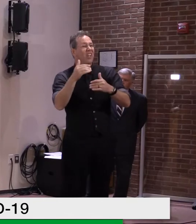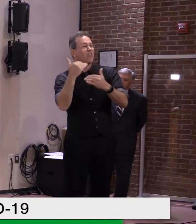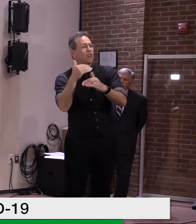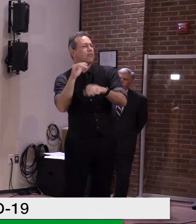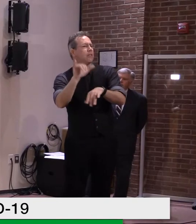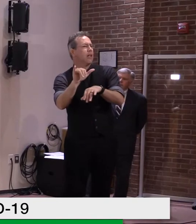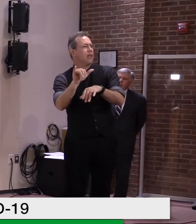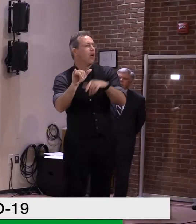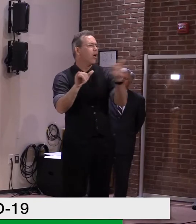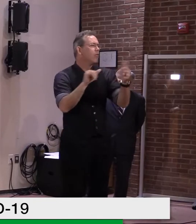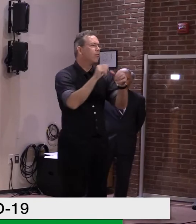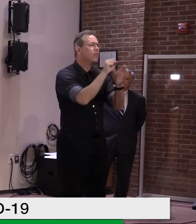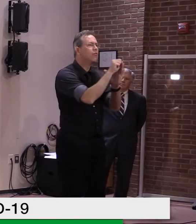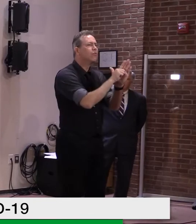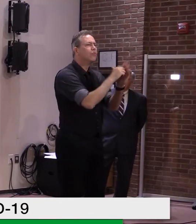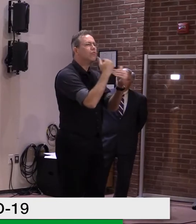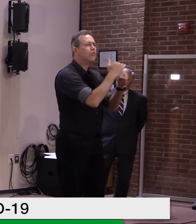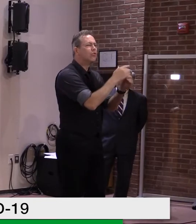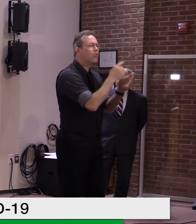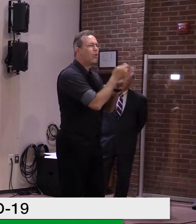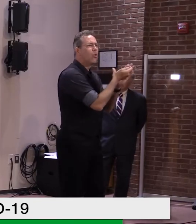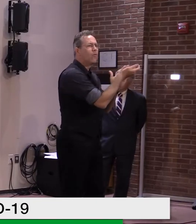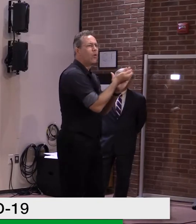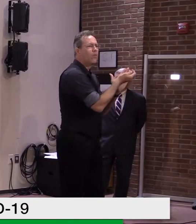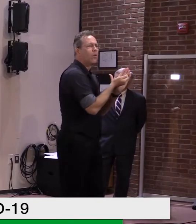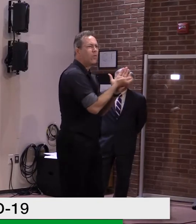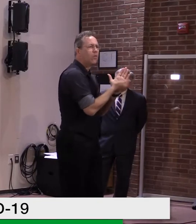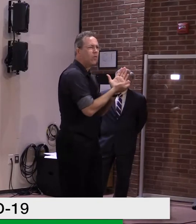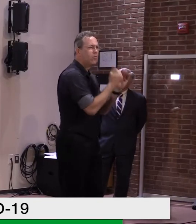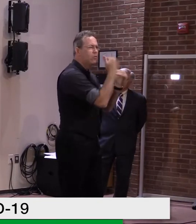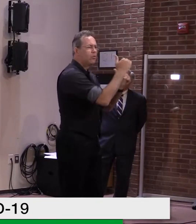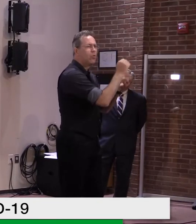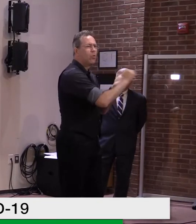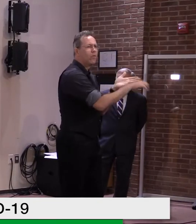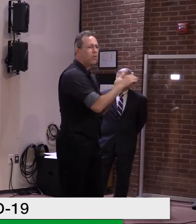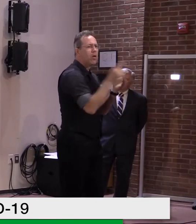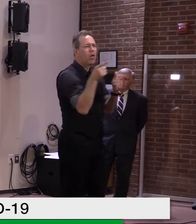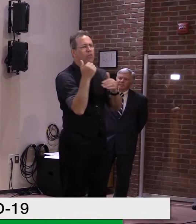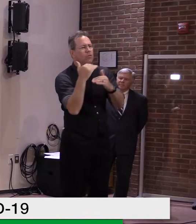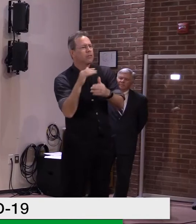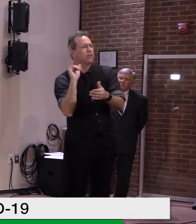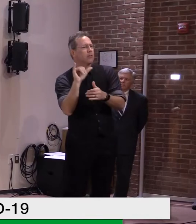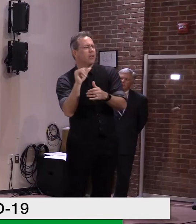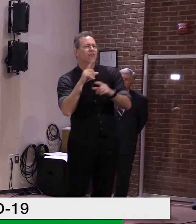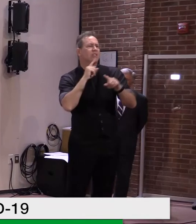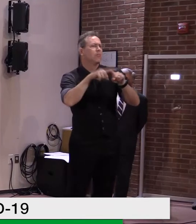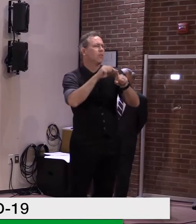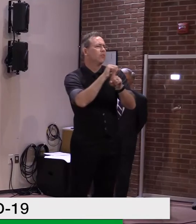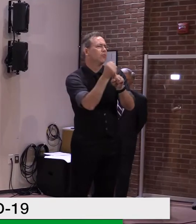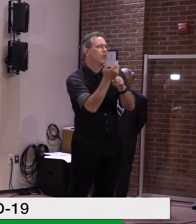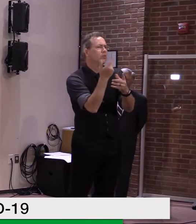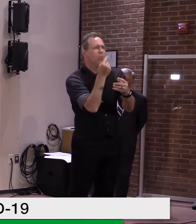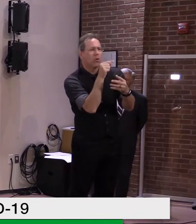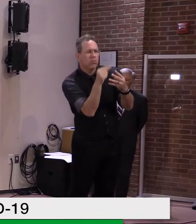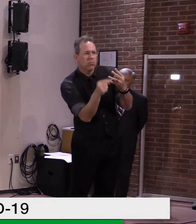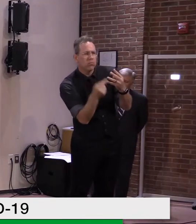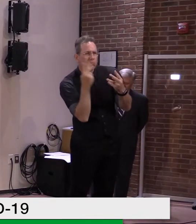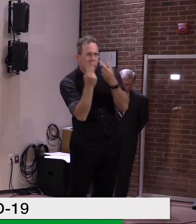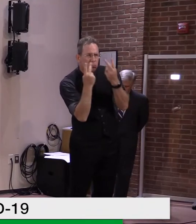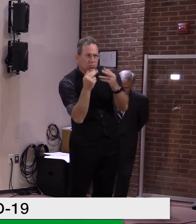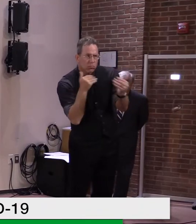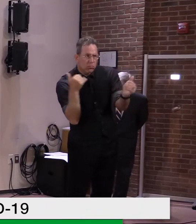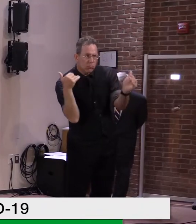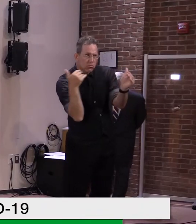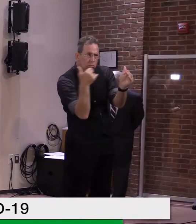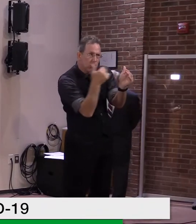end on the 15th. But it all depends, again, if we're not there quite yet, we may have